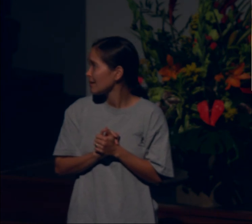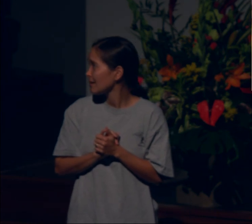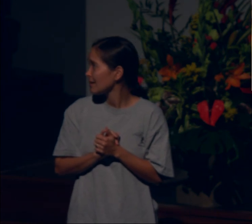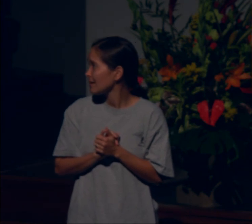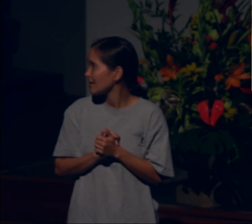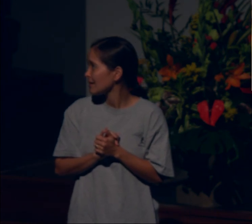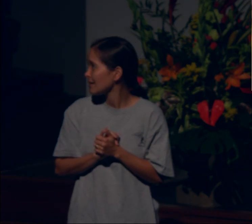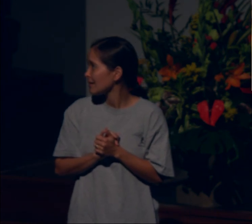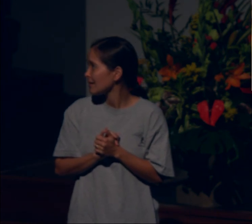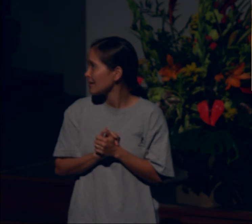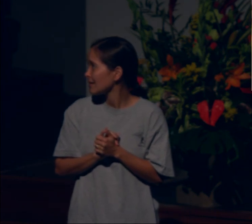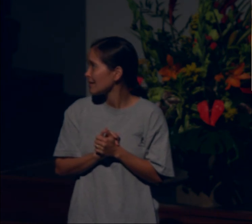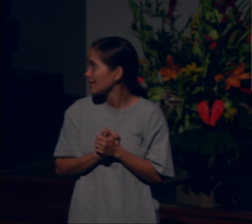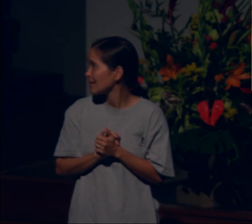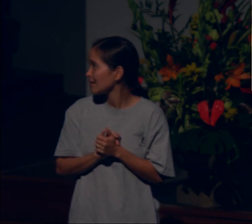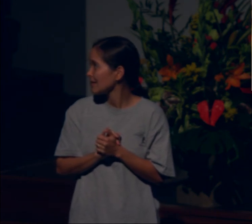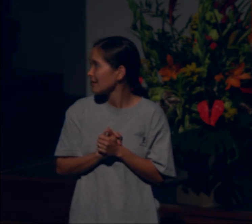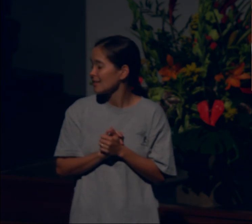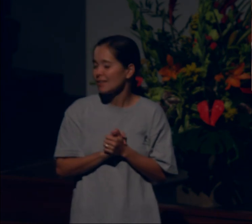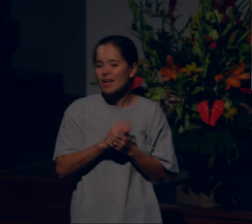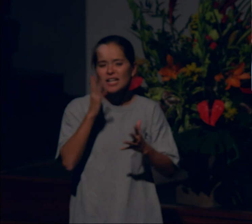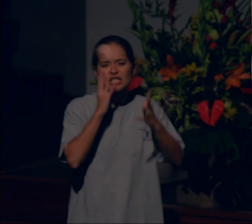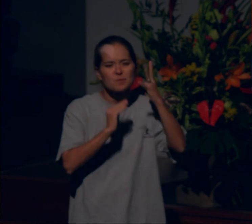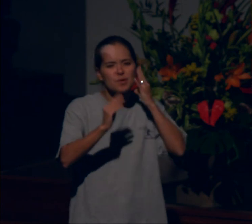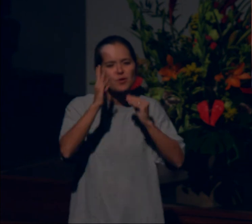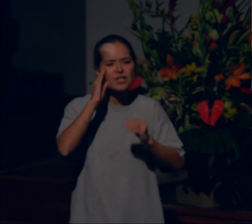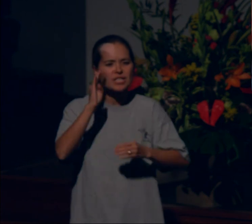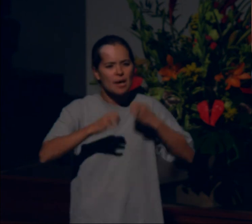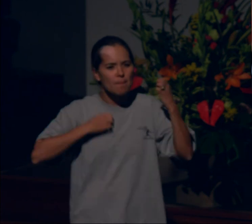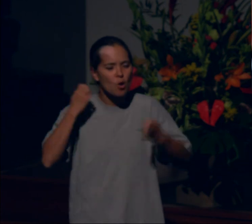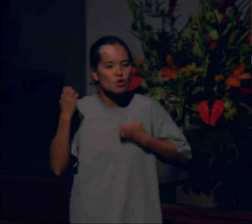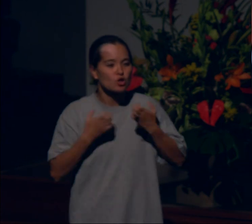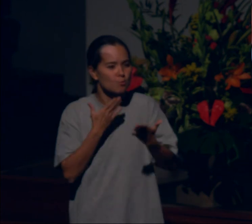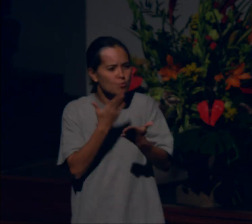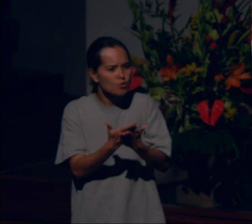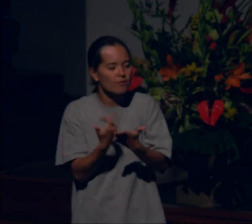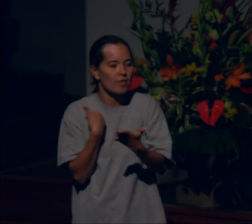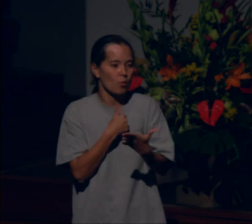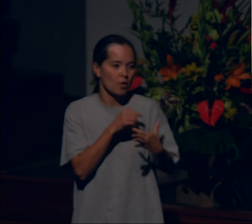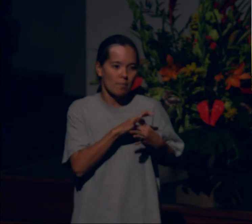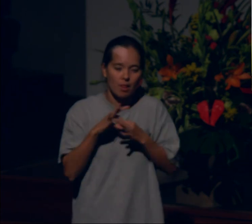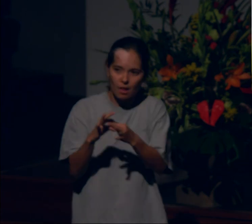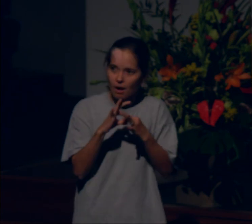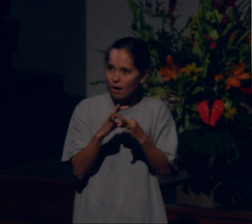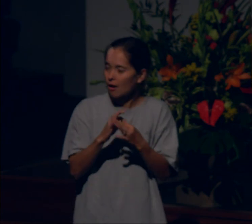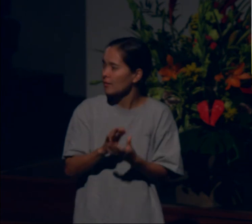let's go! We experience the emotion of proving we belong.